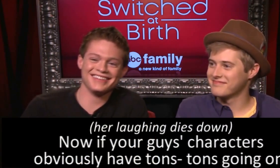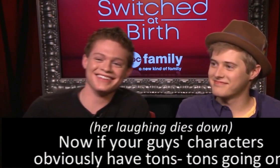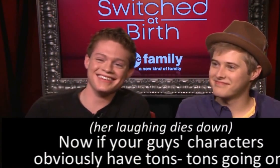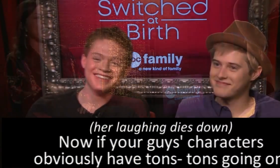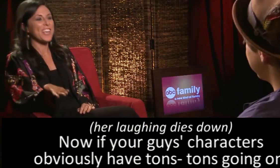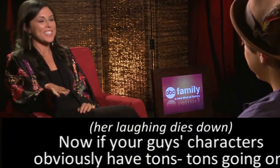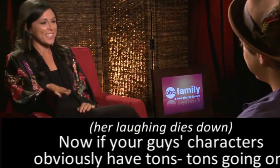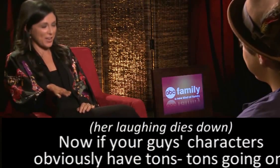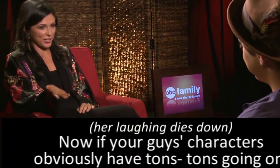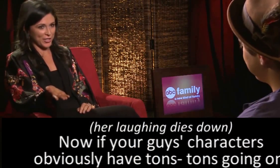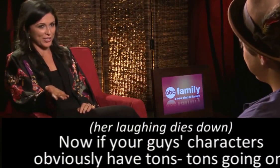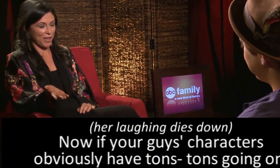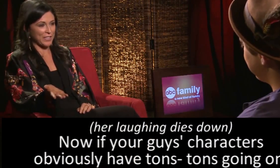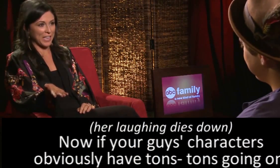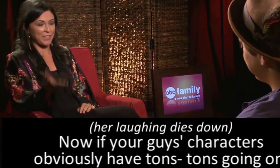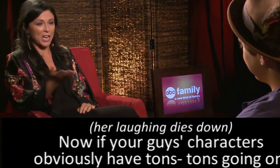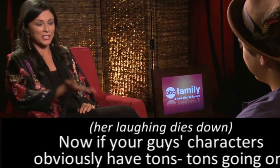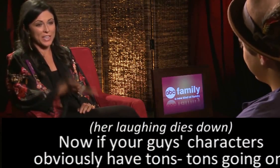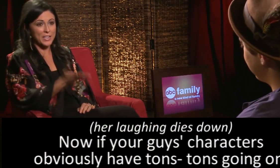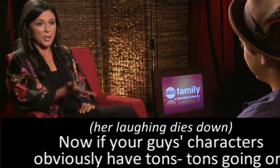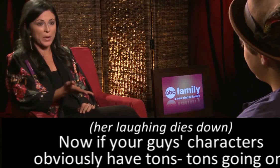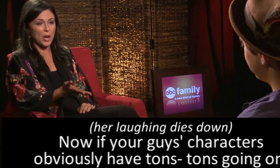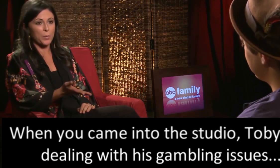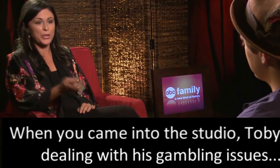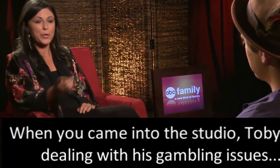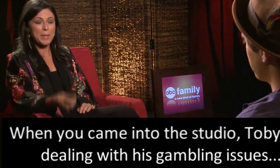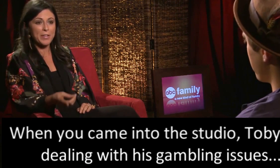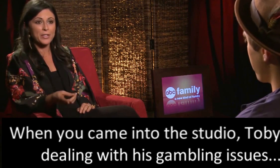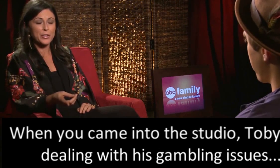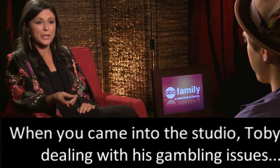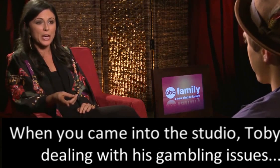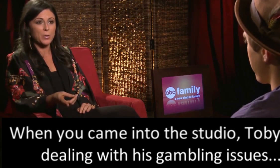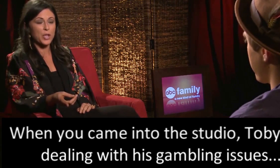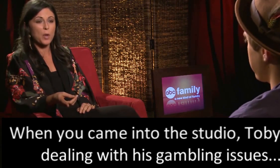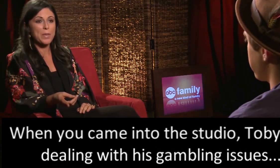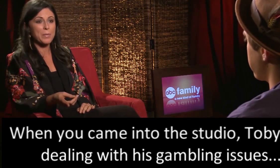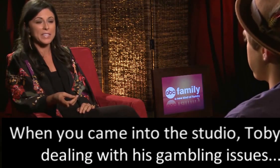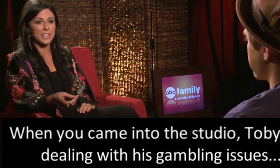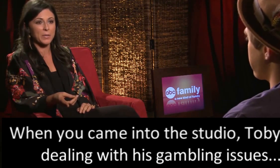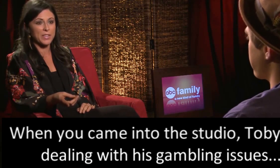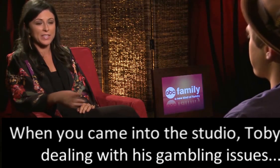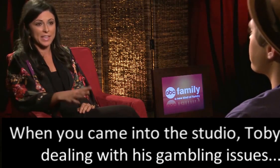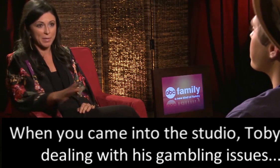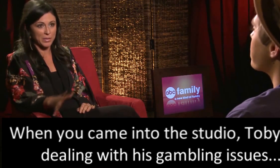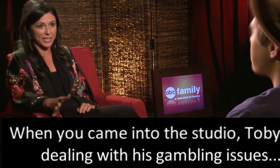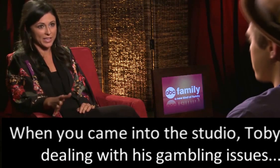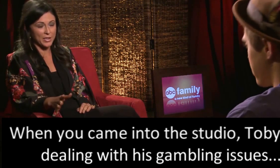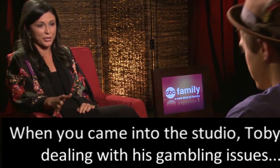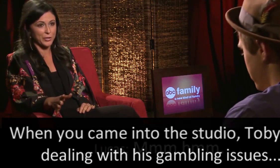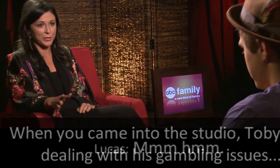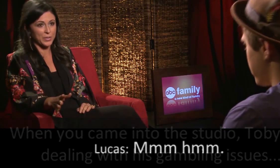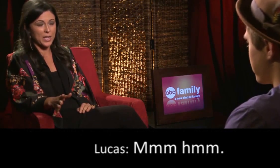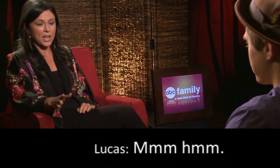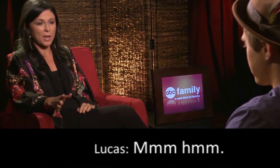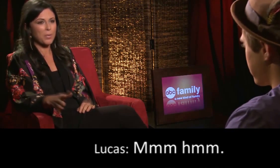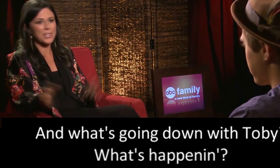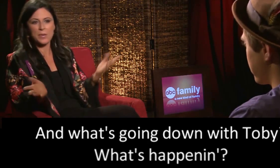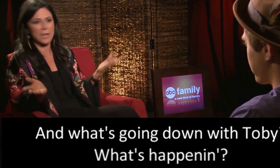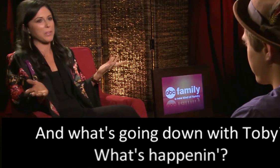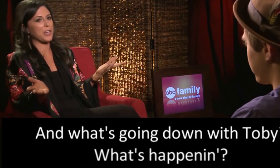No big deal. Now, your guys' characters obviously have tons going on. When you came into the studio, Toby was dealing with his gambling issues. Mm-hmm. What's going down with